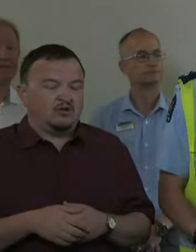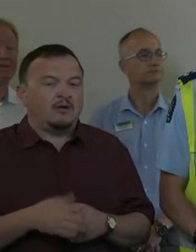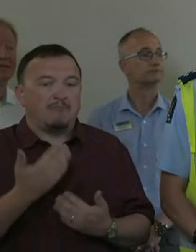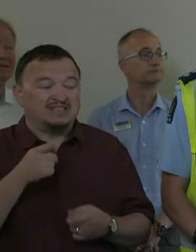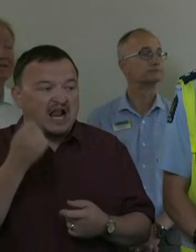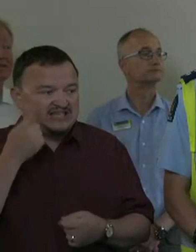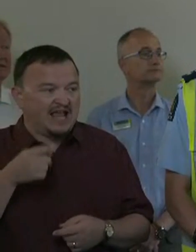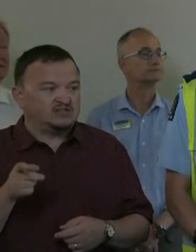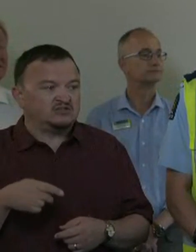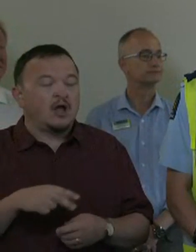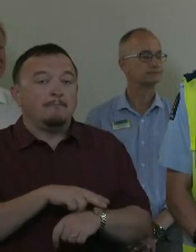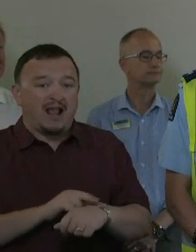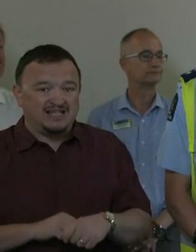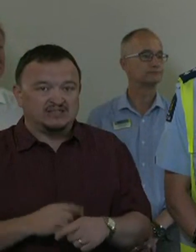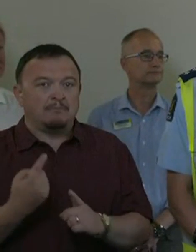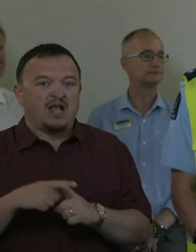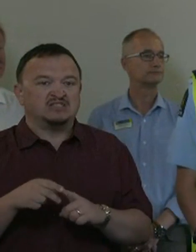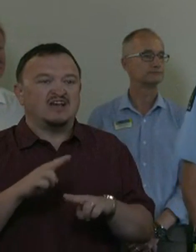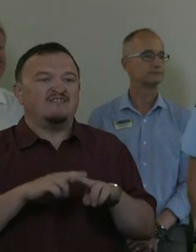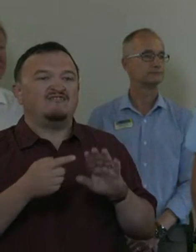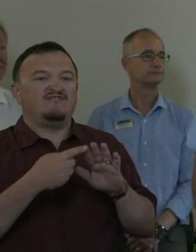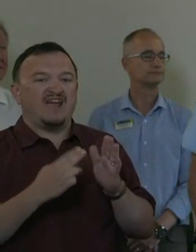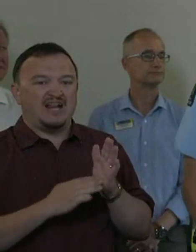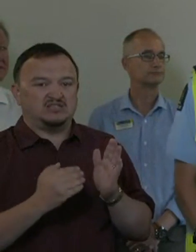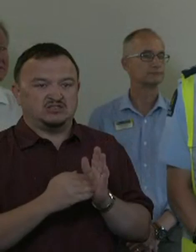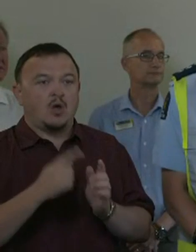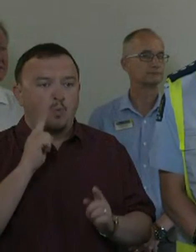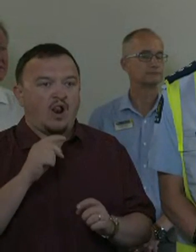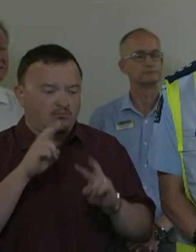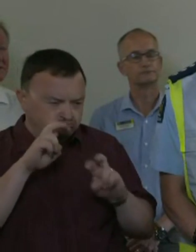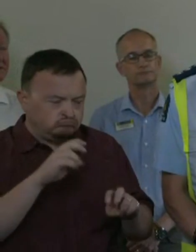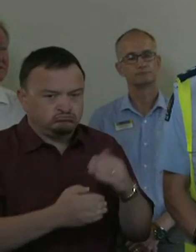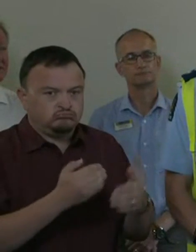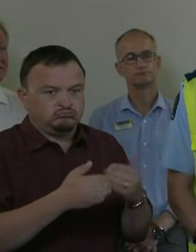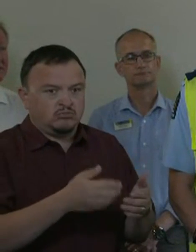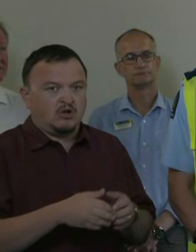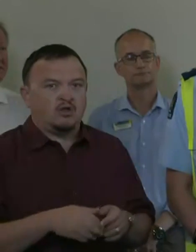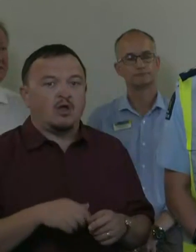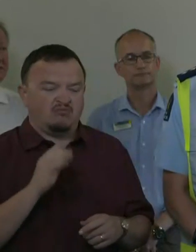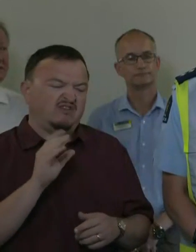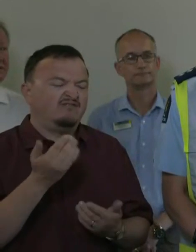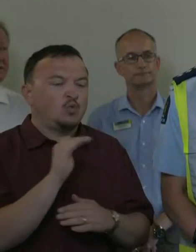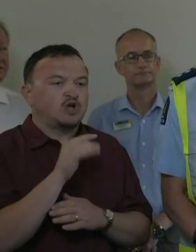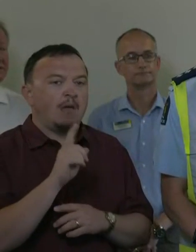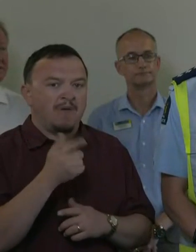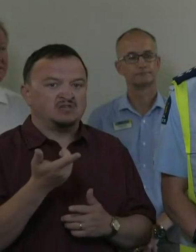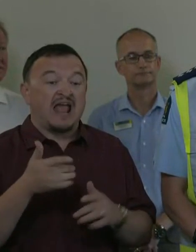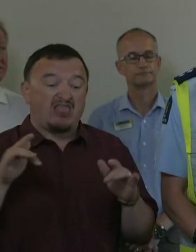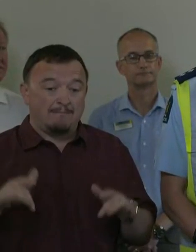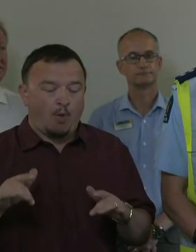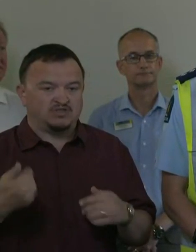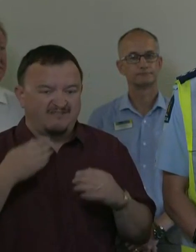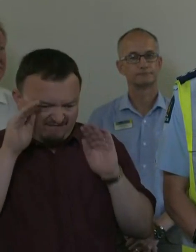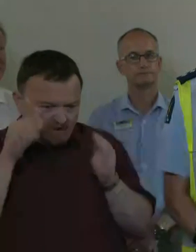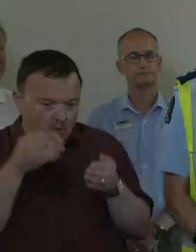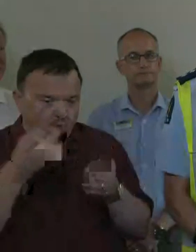FENS colleagues, will be following up all lines of inquiry that are available to us. However, our focus remains